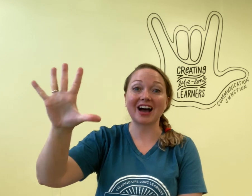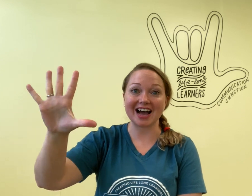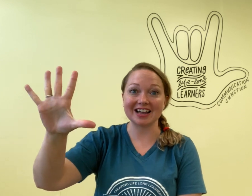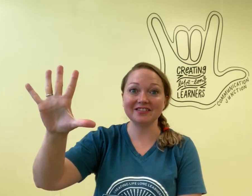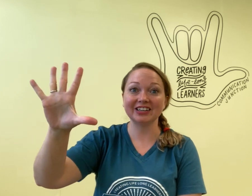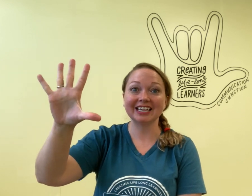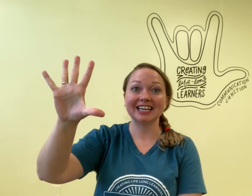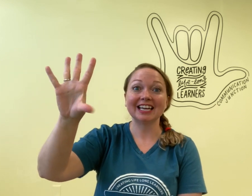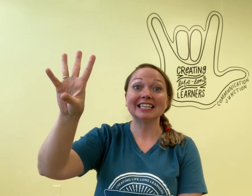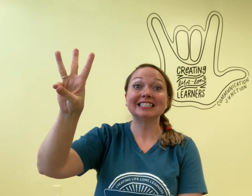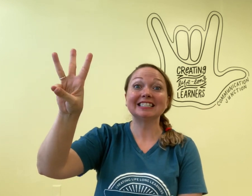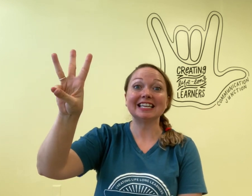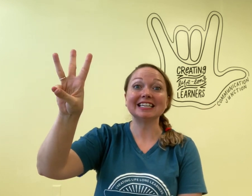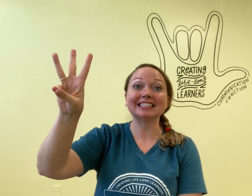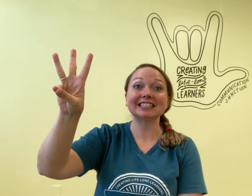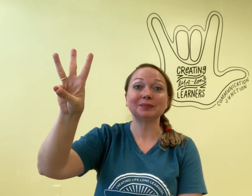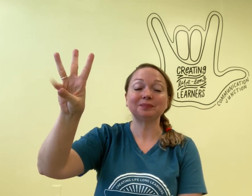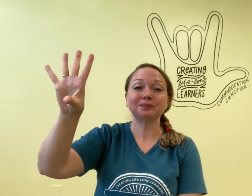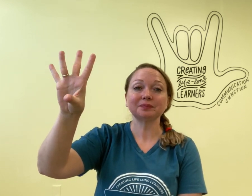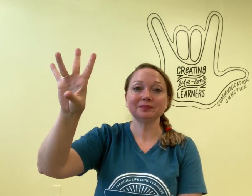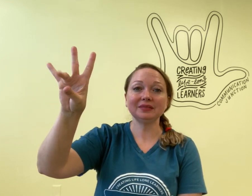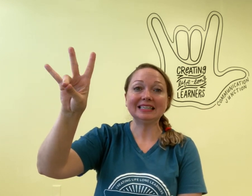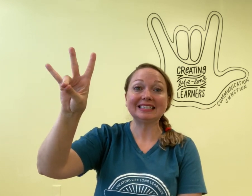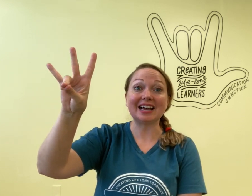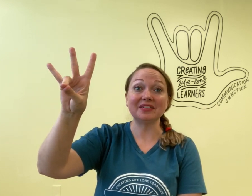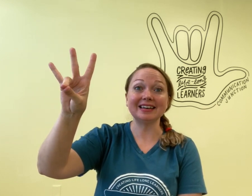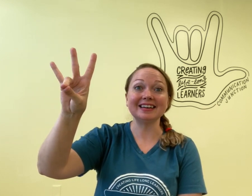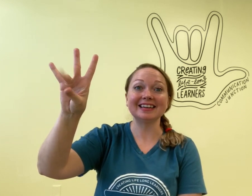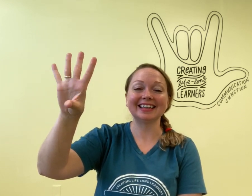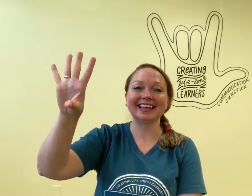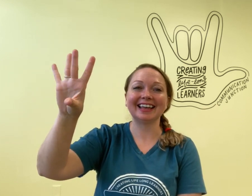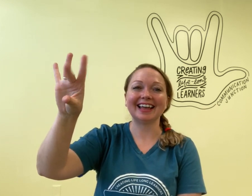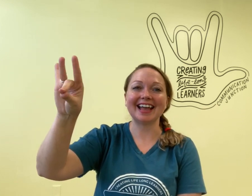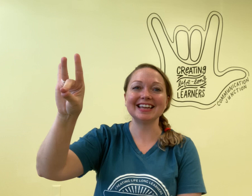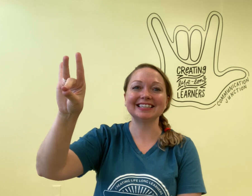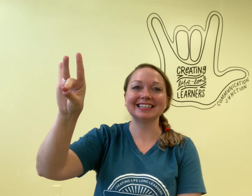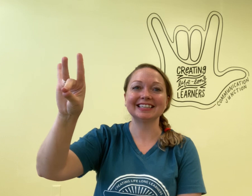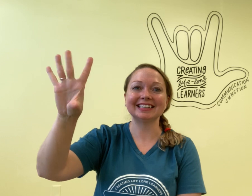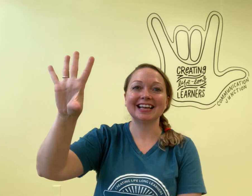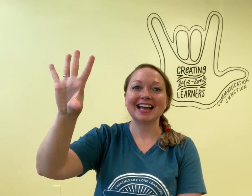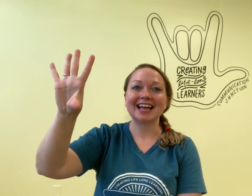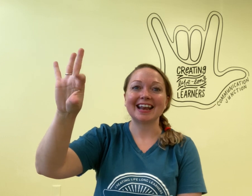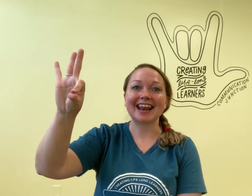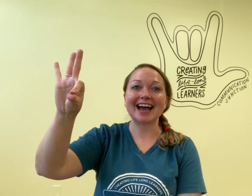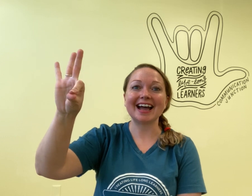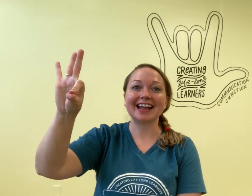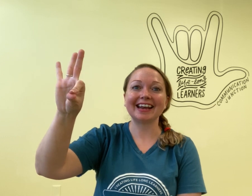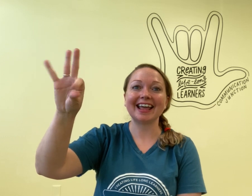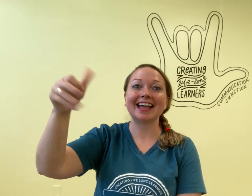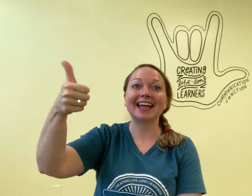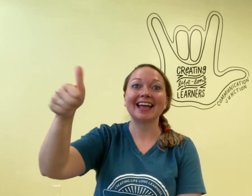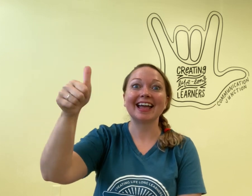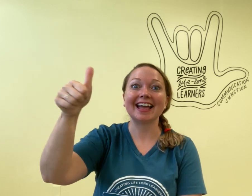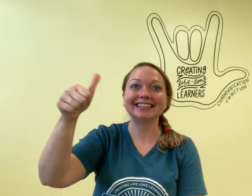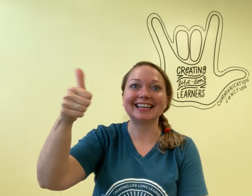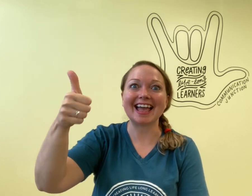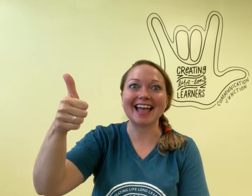5, 6, 7, 8, 9,